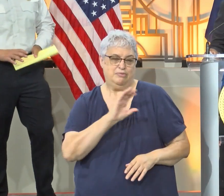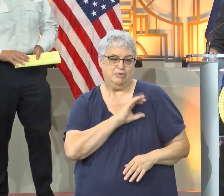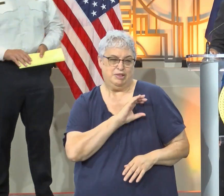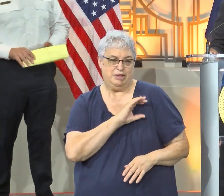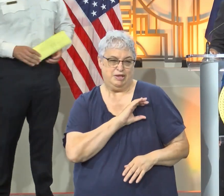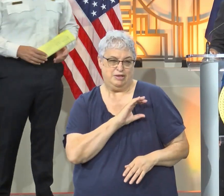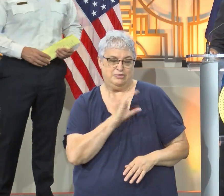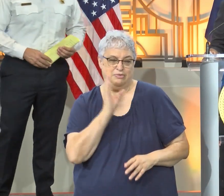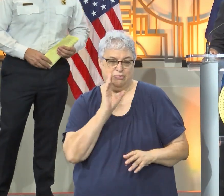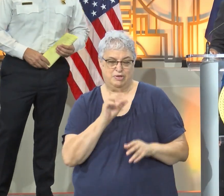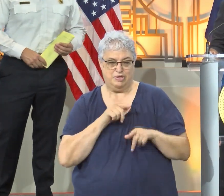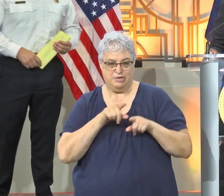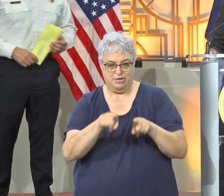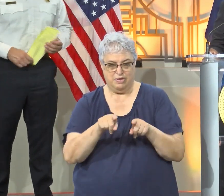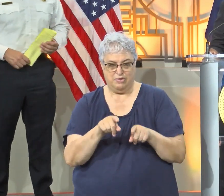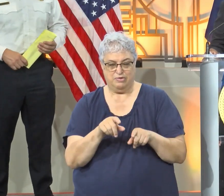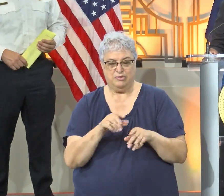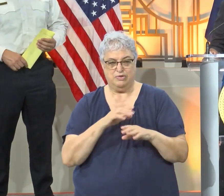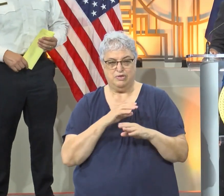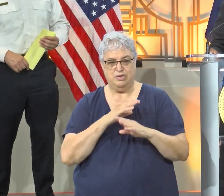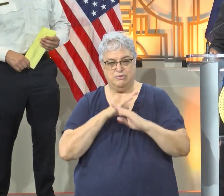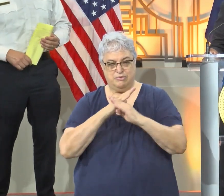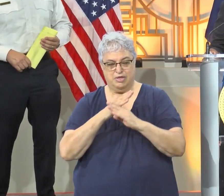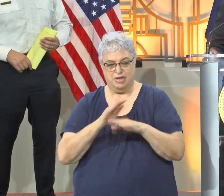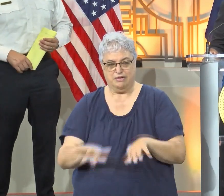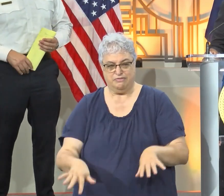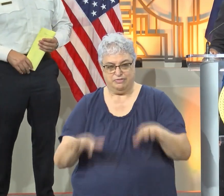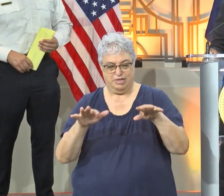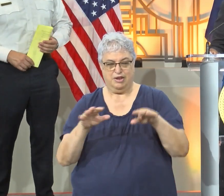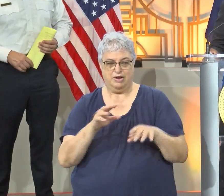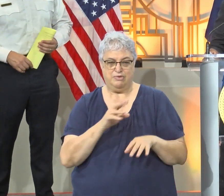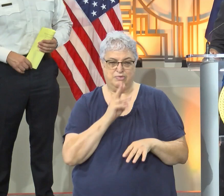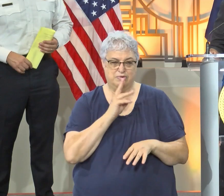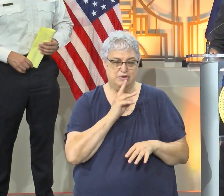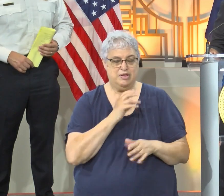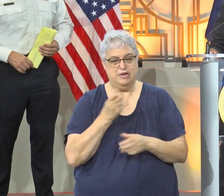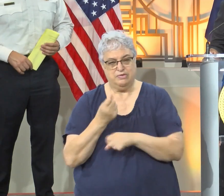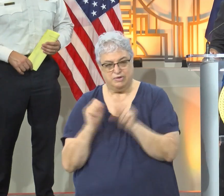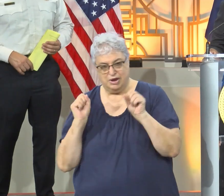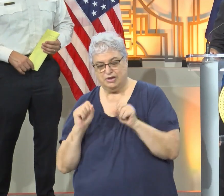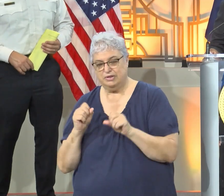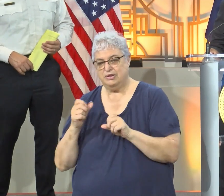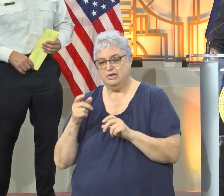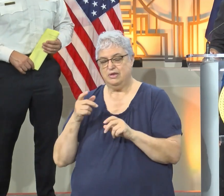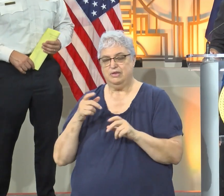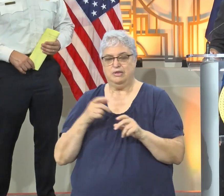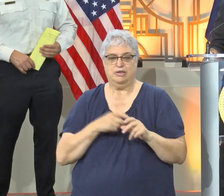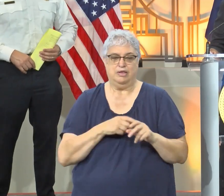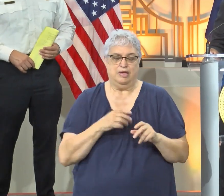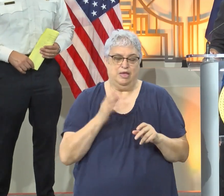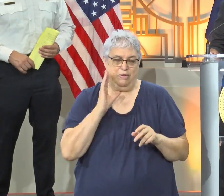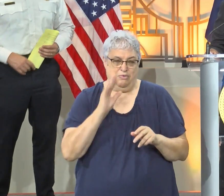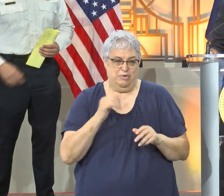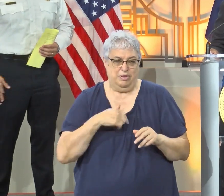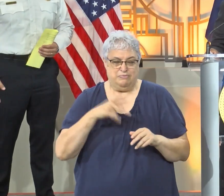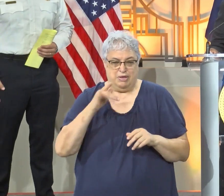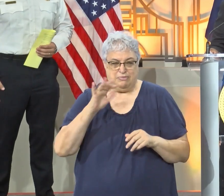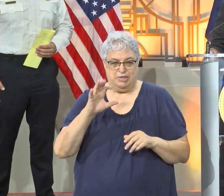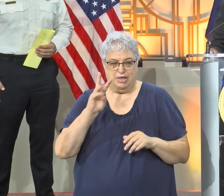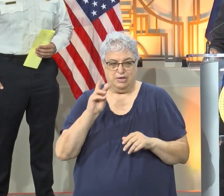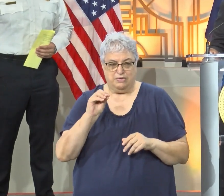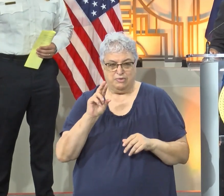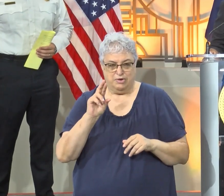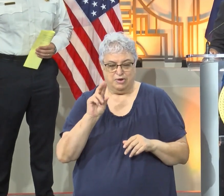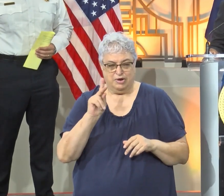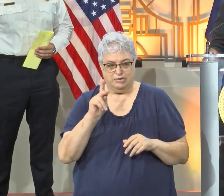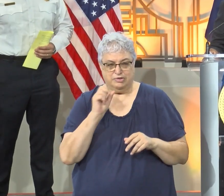water rescues and block flooded roads. HFD will conduct water rescues. Public Works will provide barricades, high water